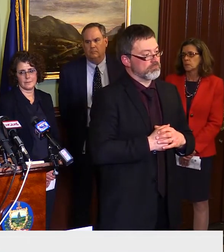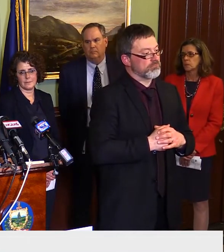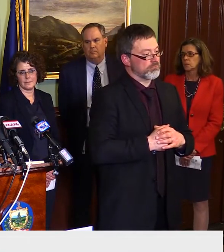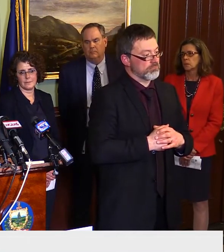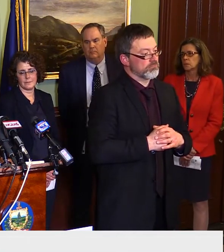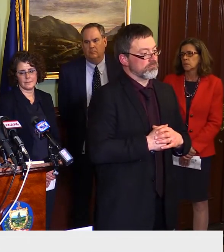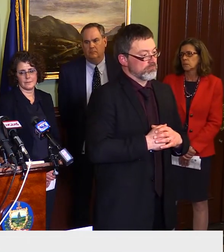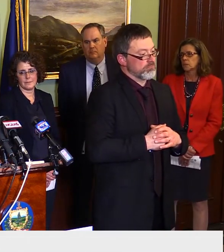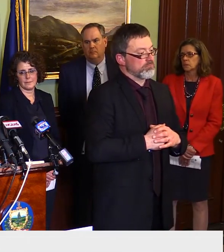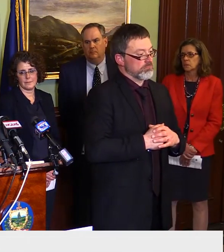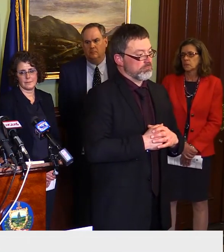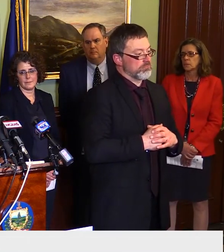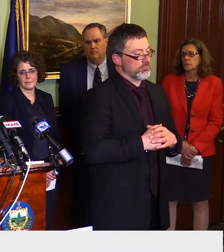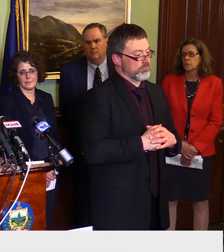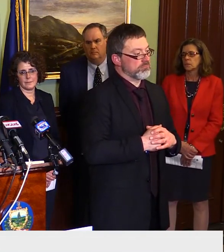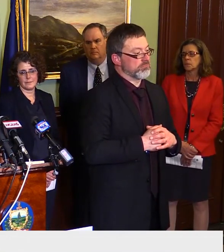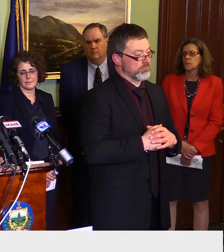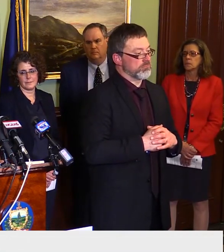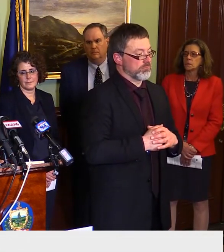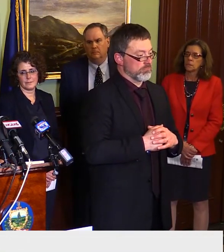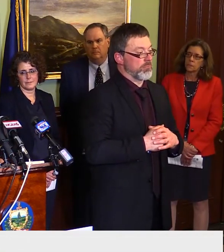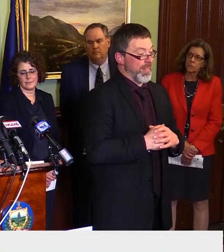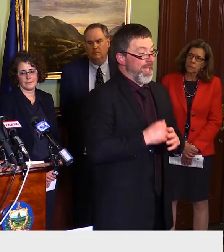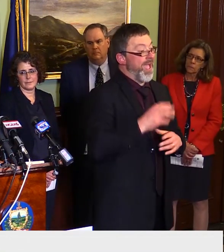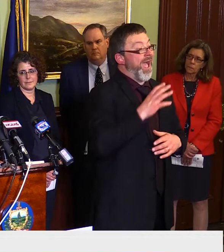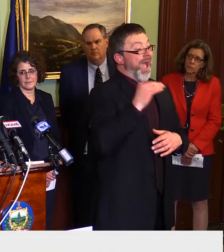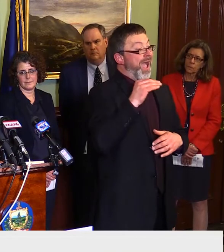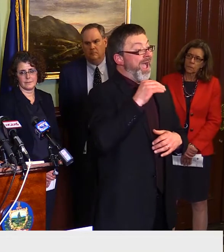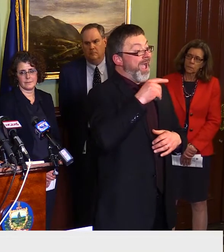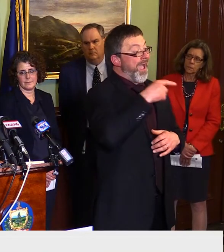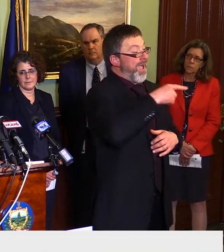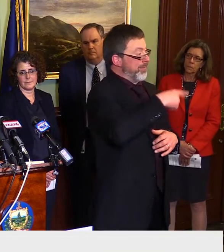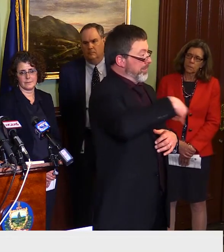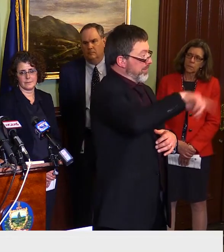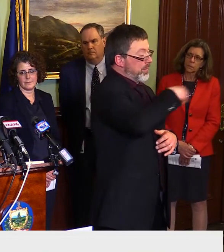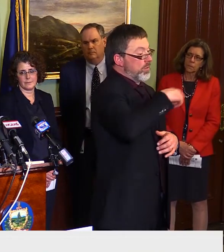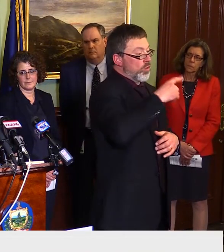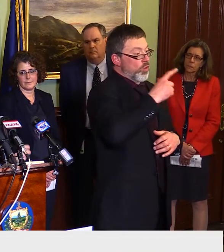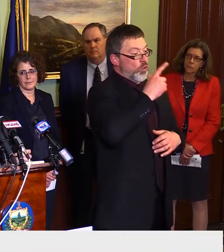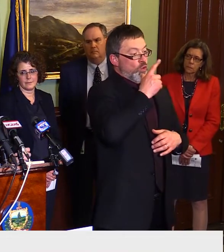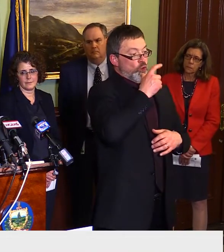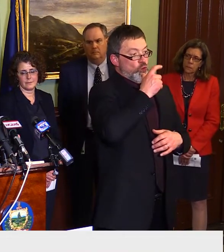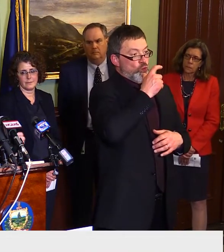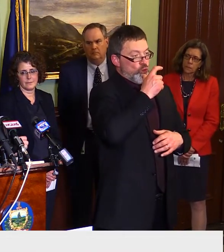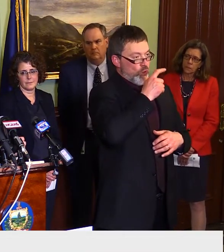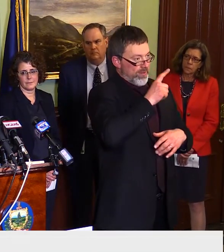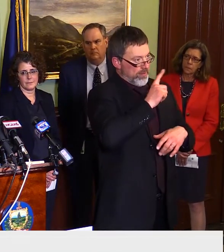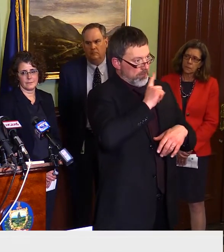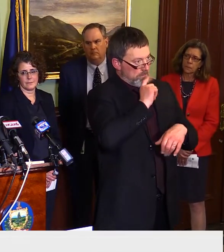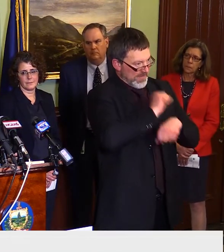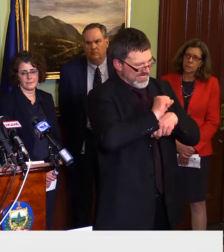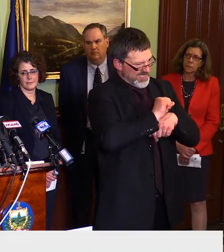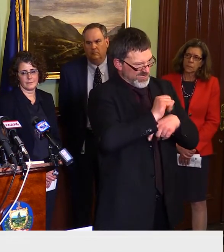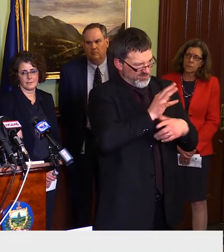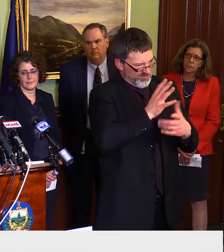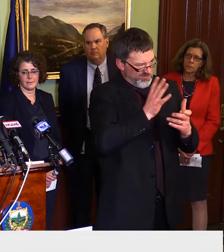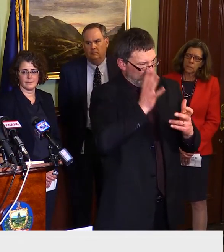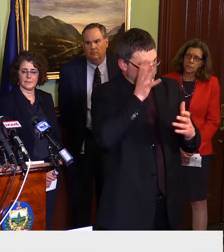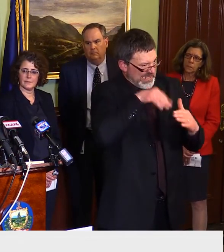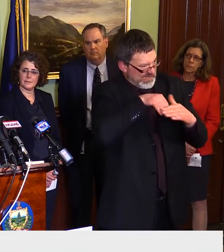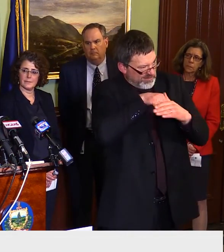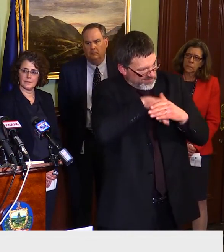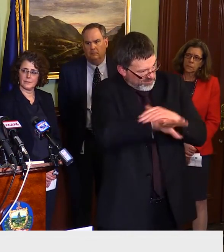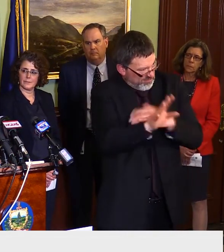that screening process has been expanded to include the questions dealing with COVID-19 as we move forward. We've